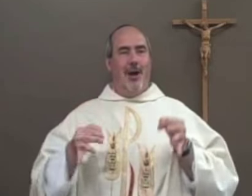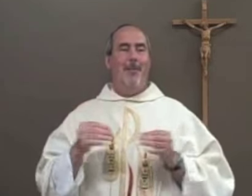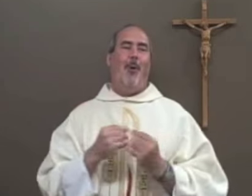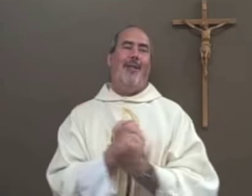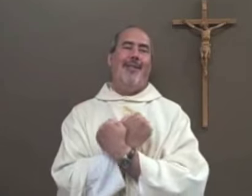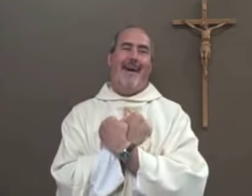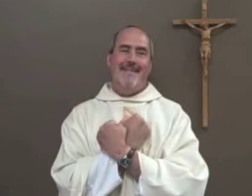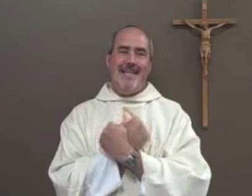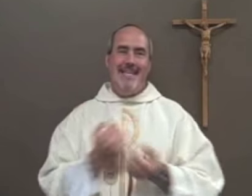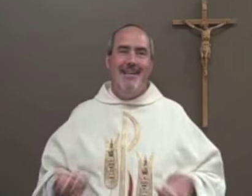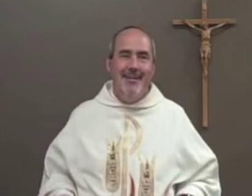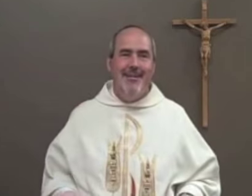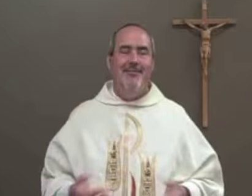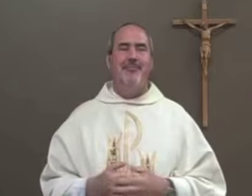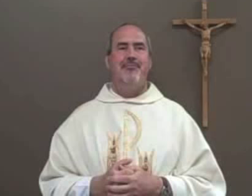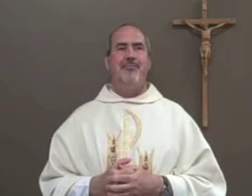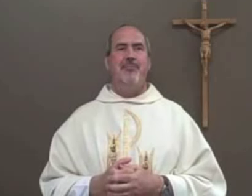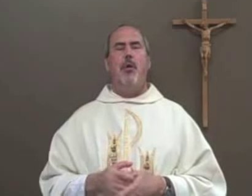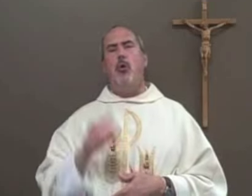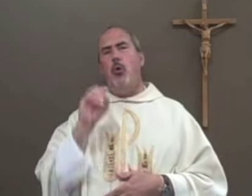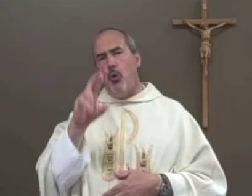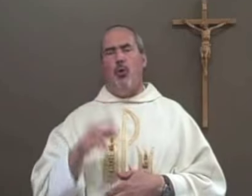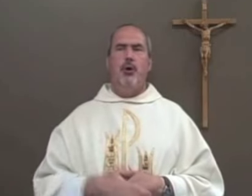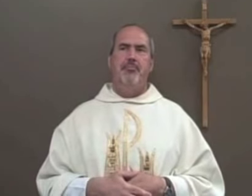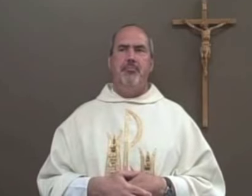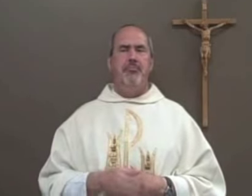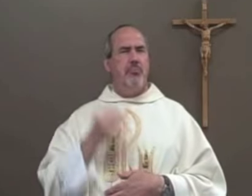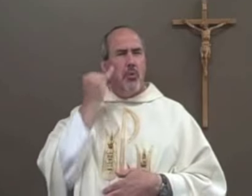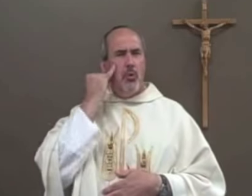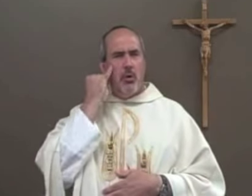judging and become much more loving as a person.